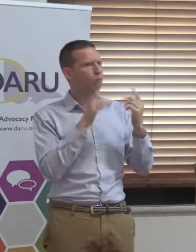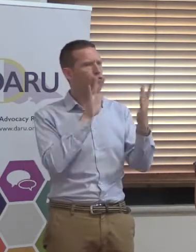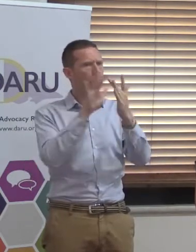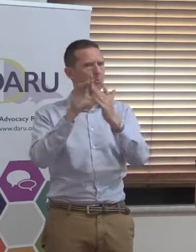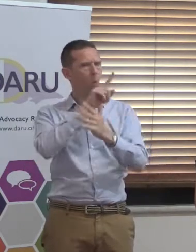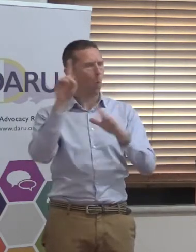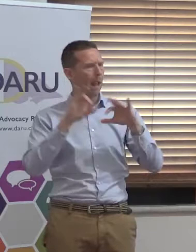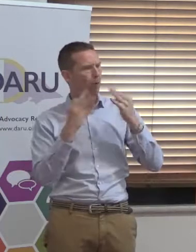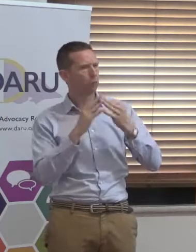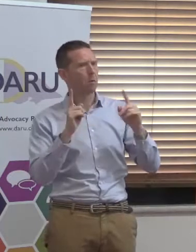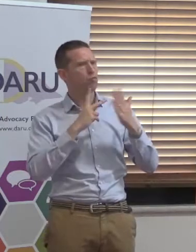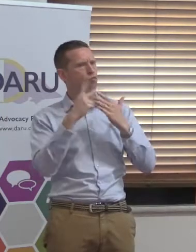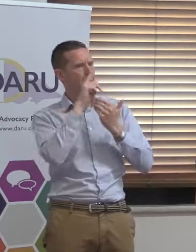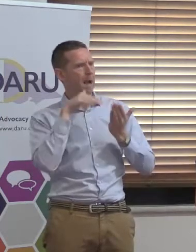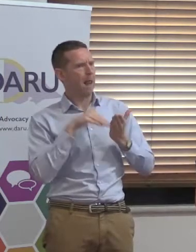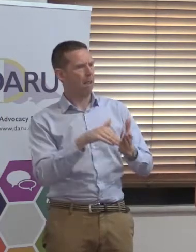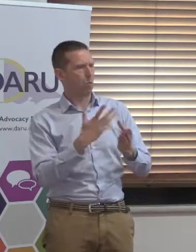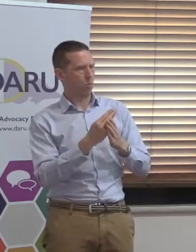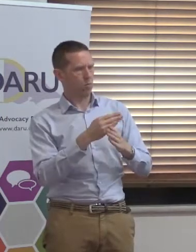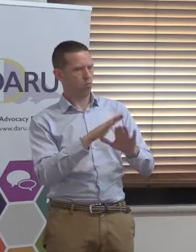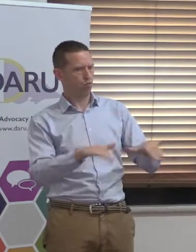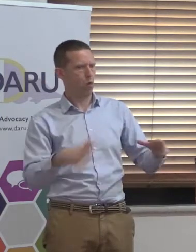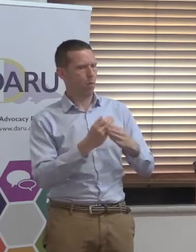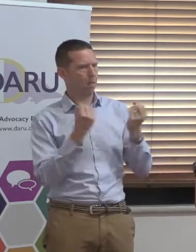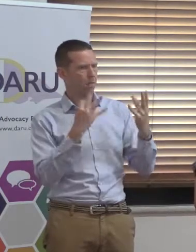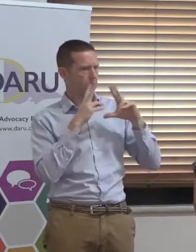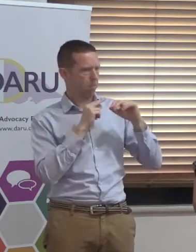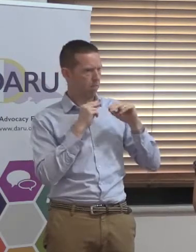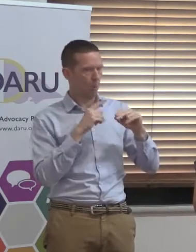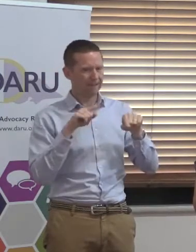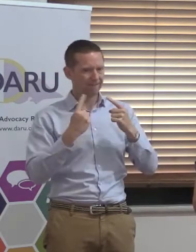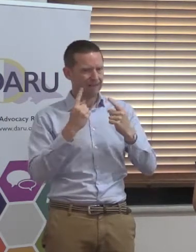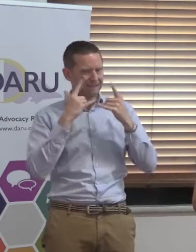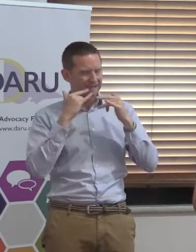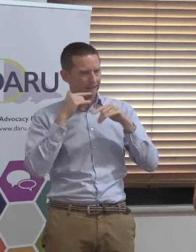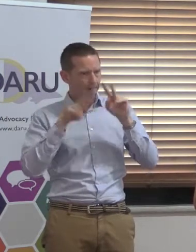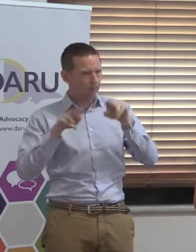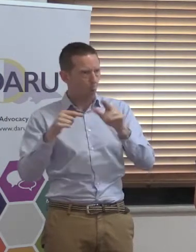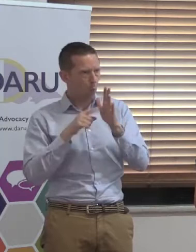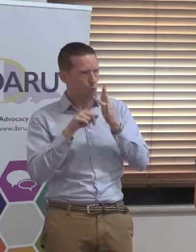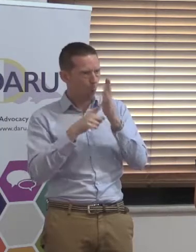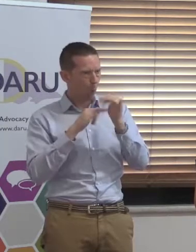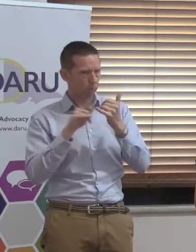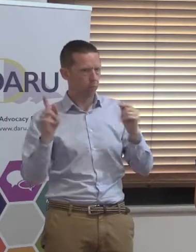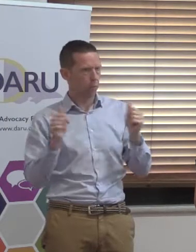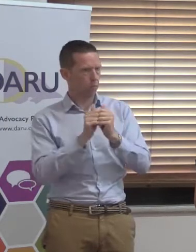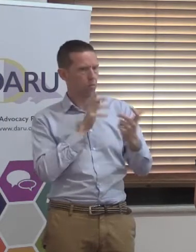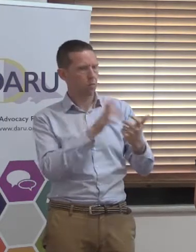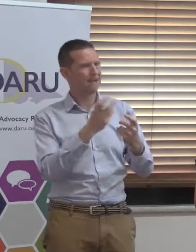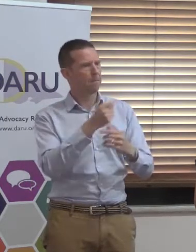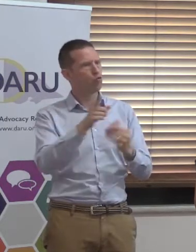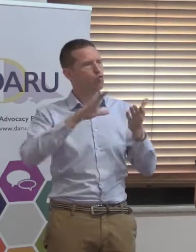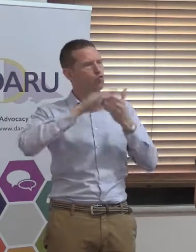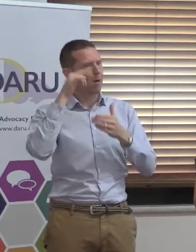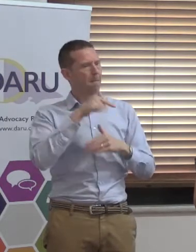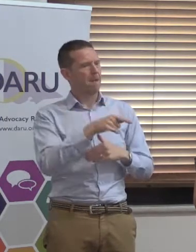or programs that might assist, different assessment tools that are available and more suited to some students with little or